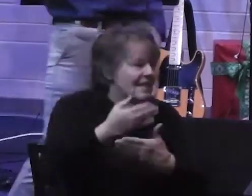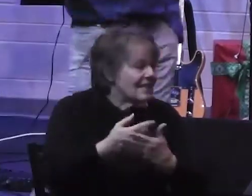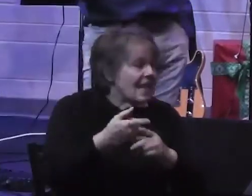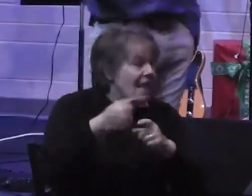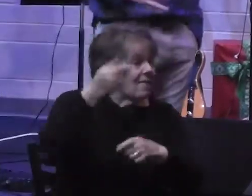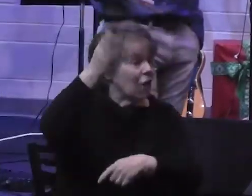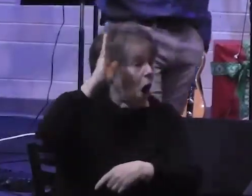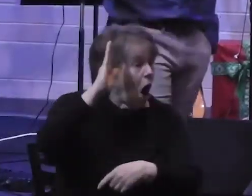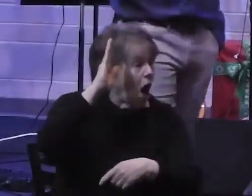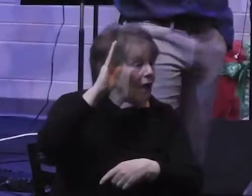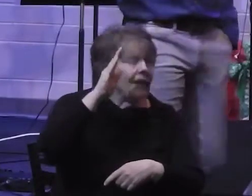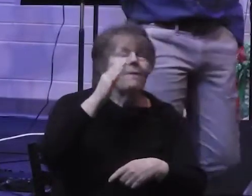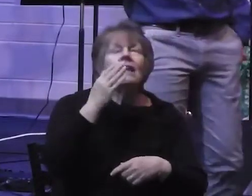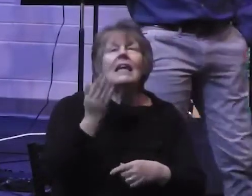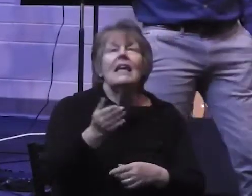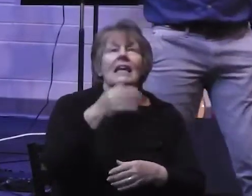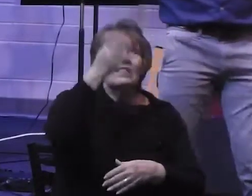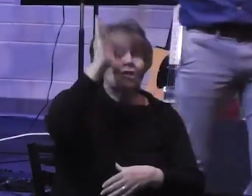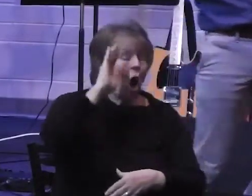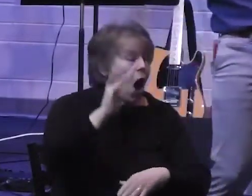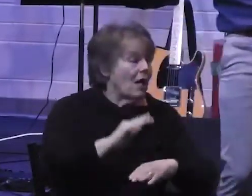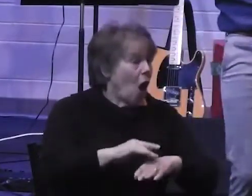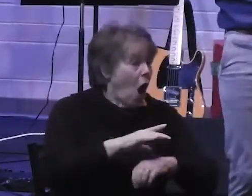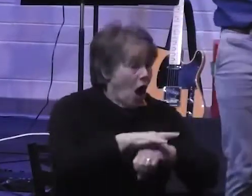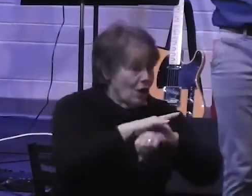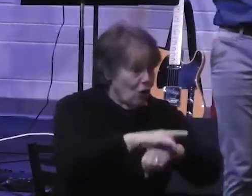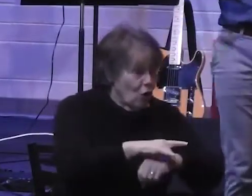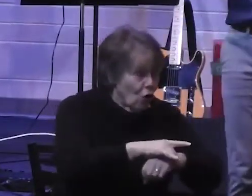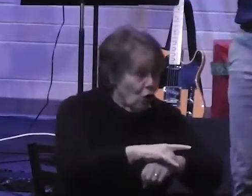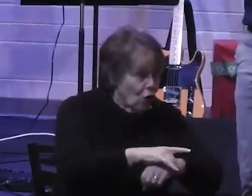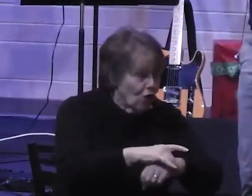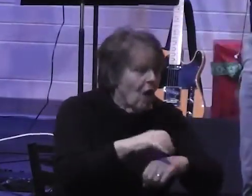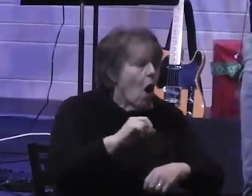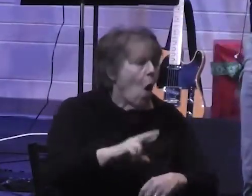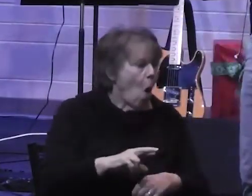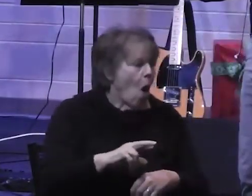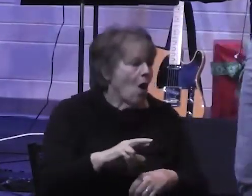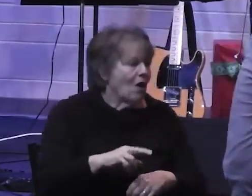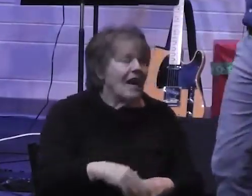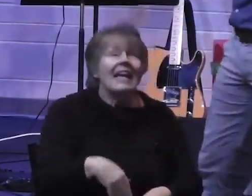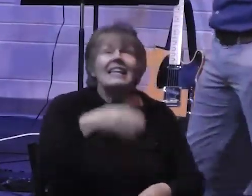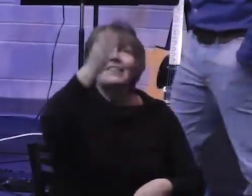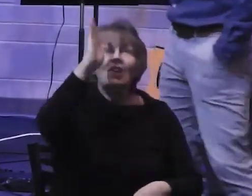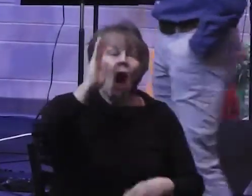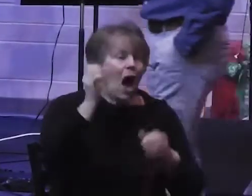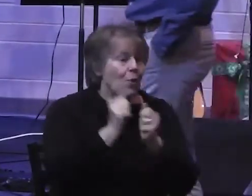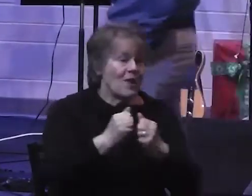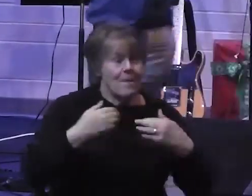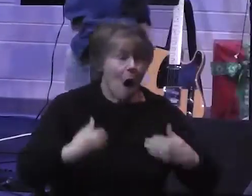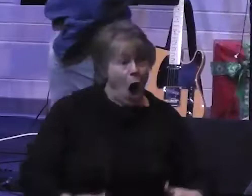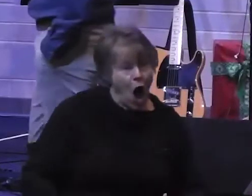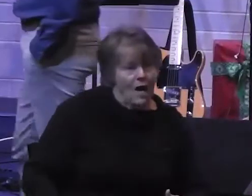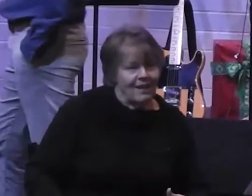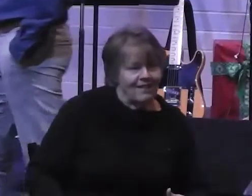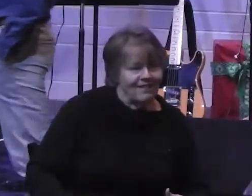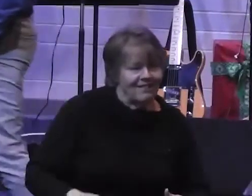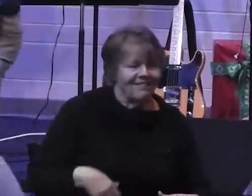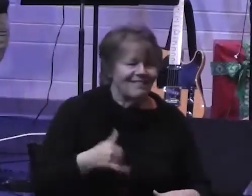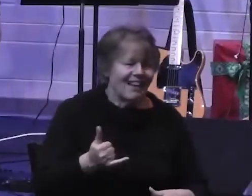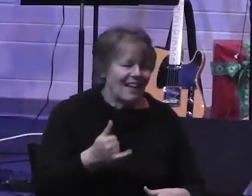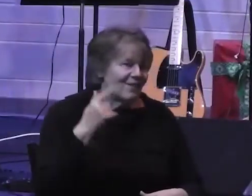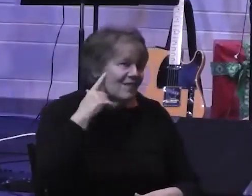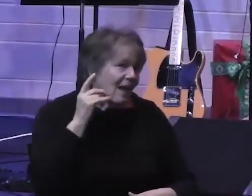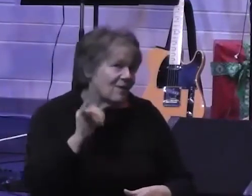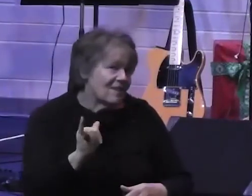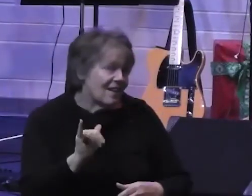is God on earth, or as I heard one pastor put it, He's God with a bod. It kind of rhymes, it's